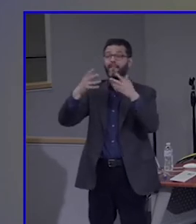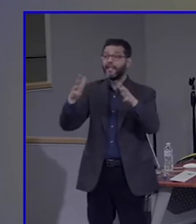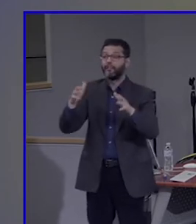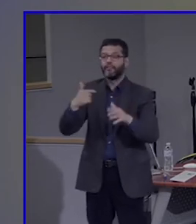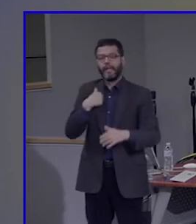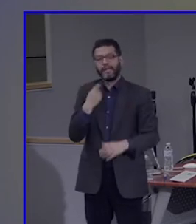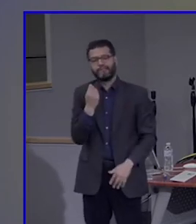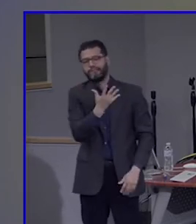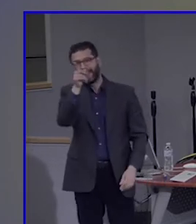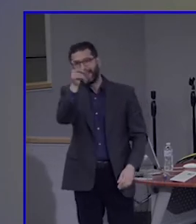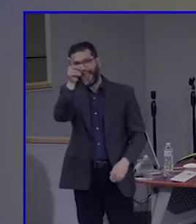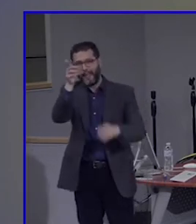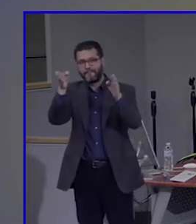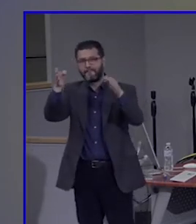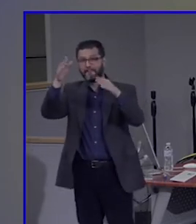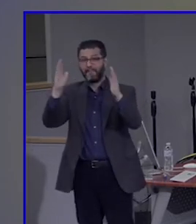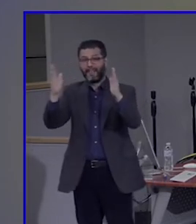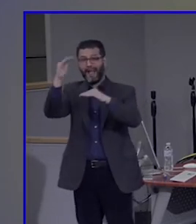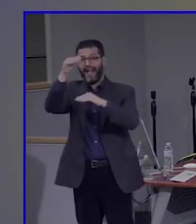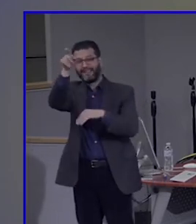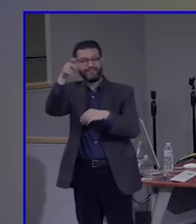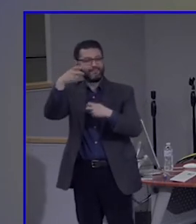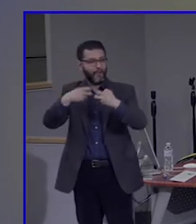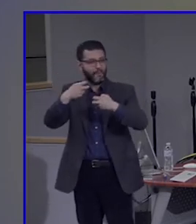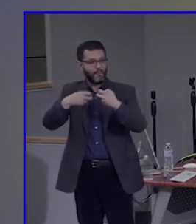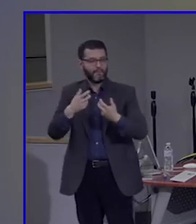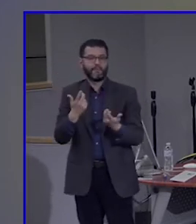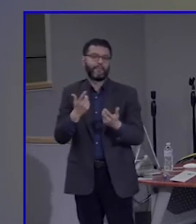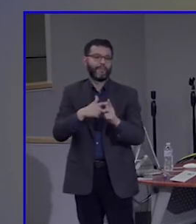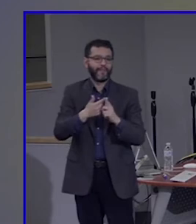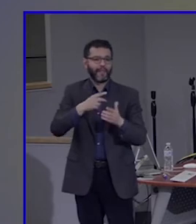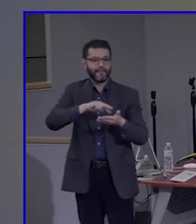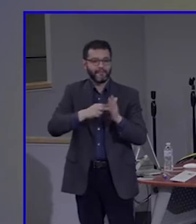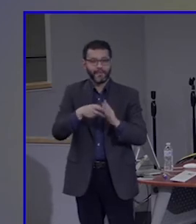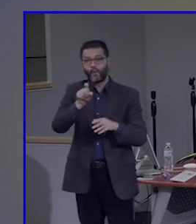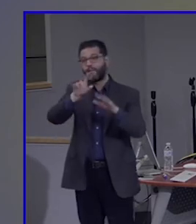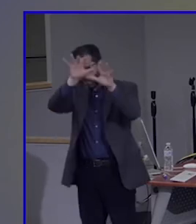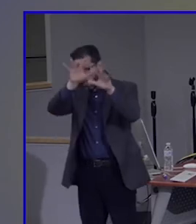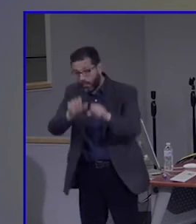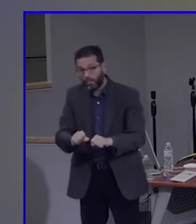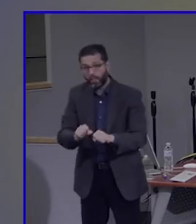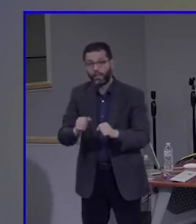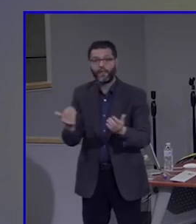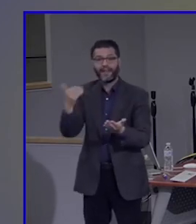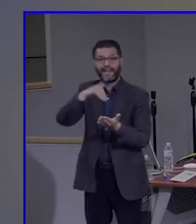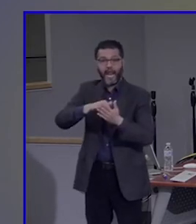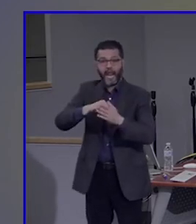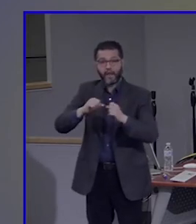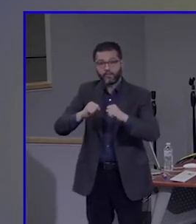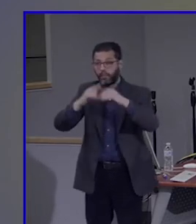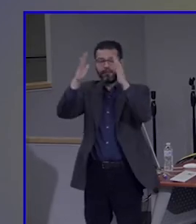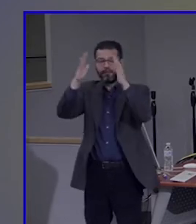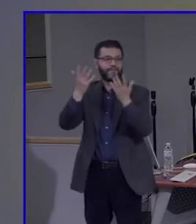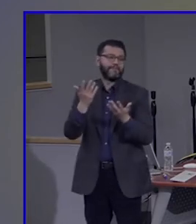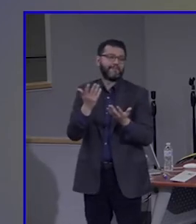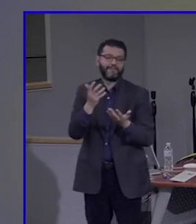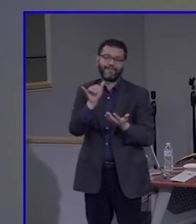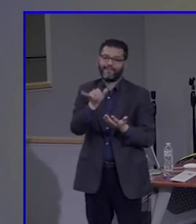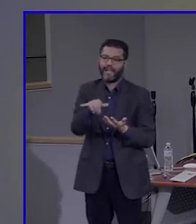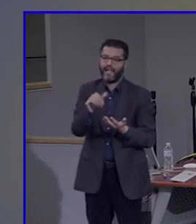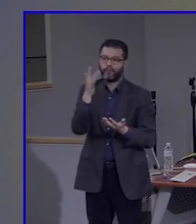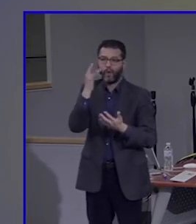in order to get to that block you've got to take it down and then build it back up so that's the advantage to working in this